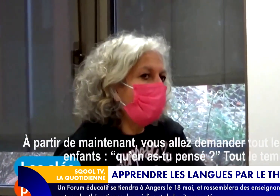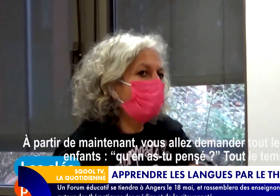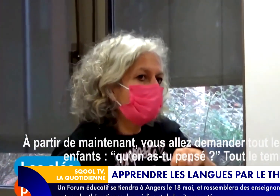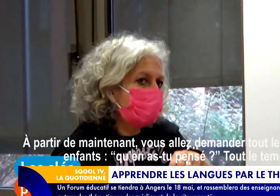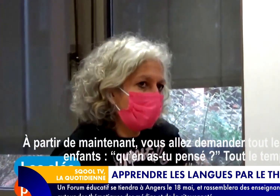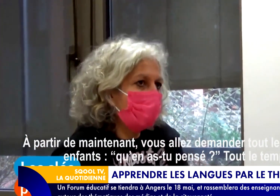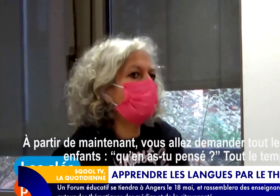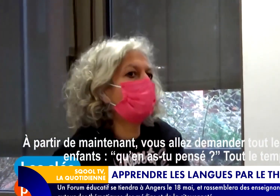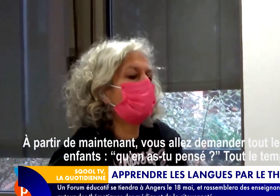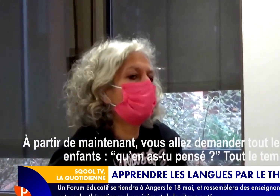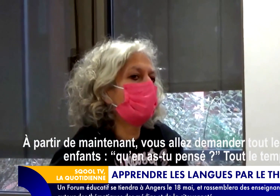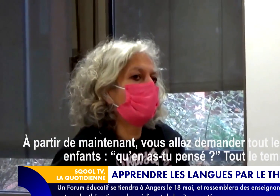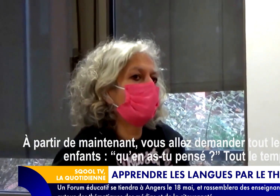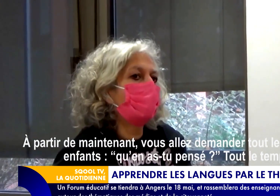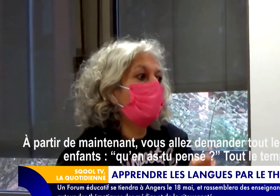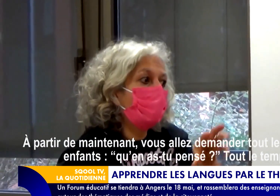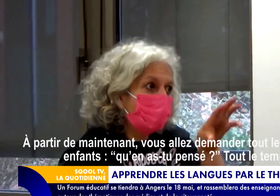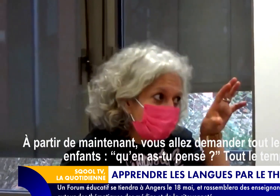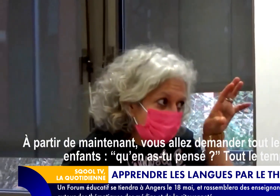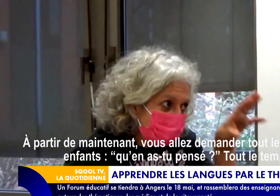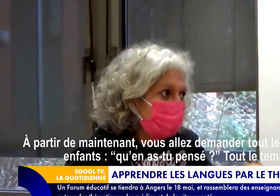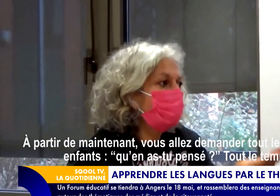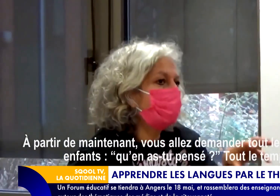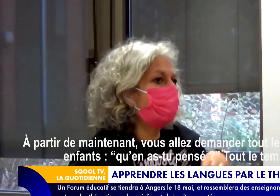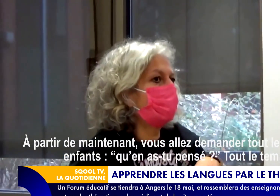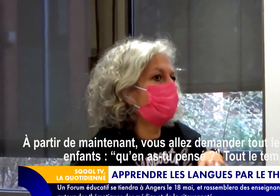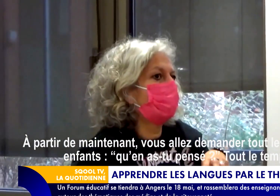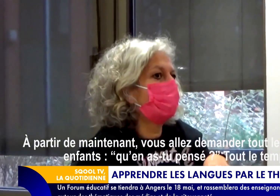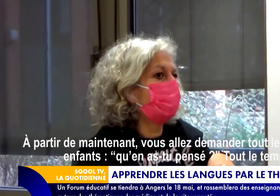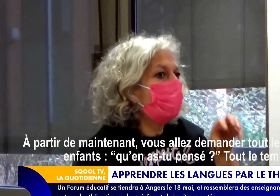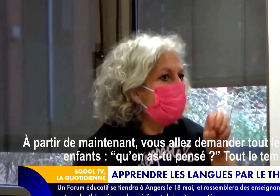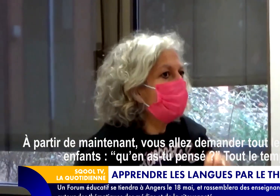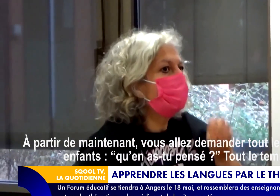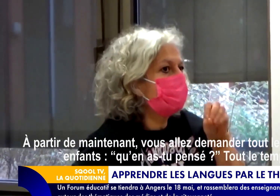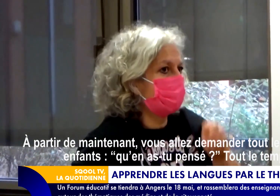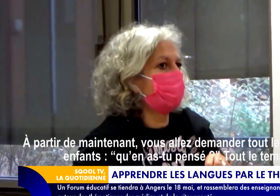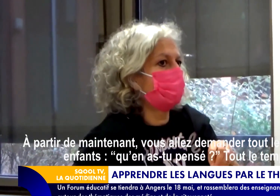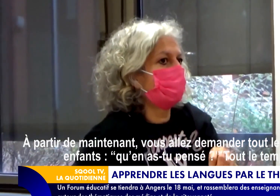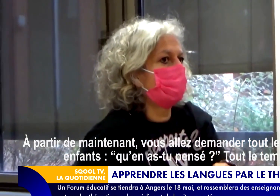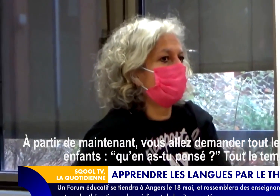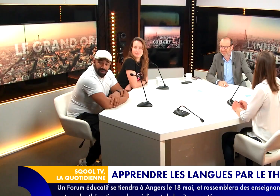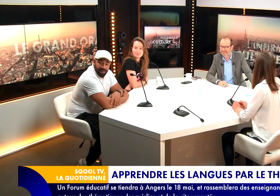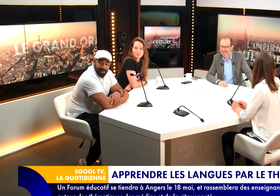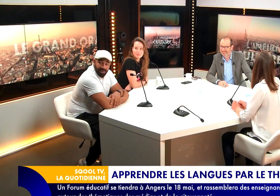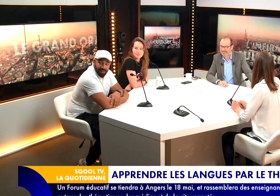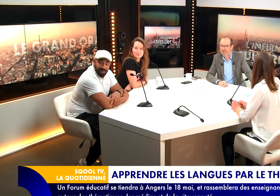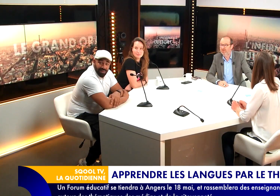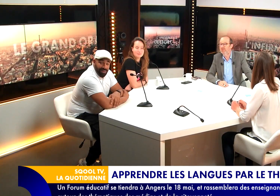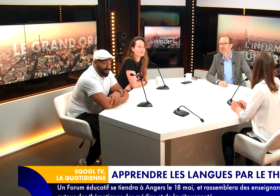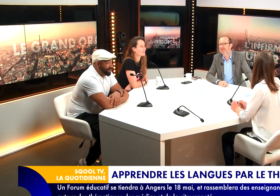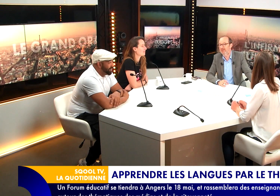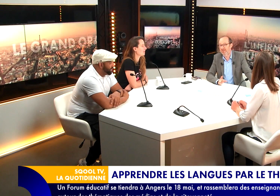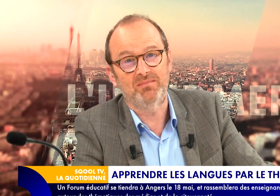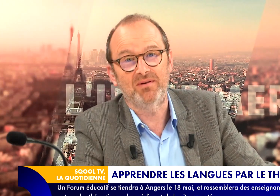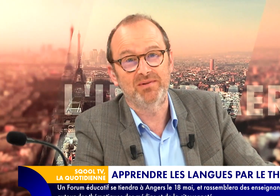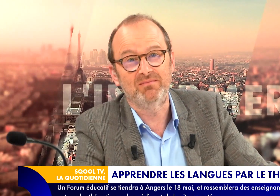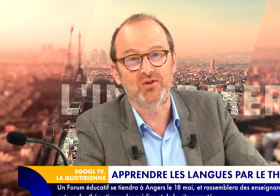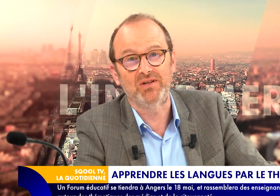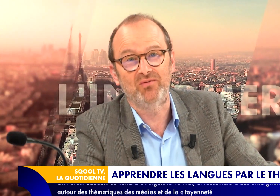all the time, what did you think? All the time. Bon, c'est du théâtre, hein. Vous n'êtes pas obligé de manger tous